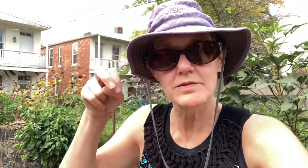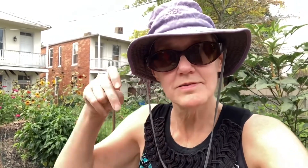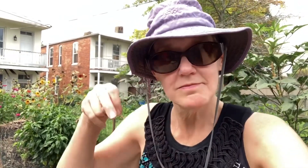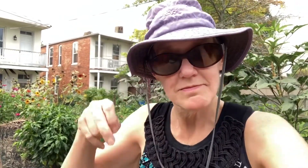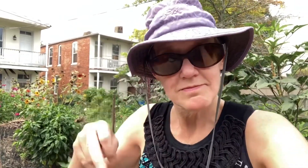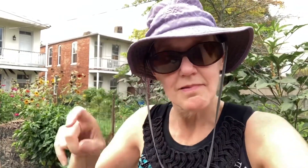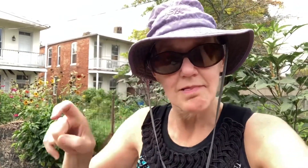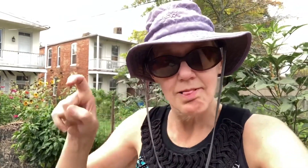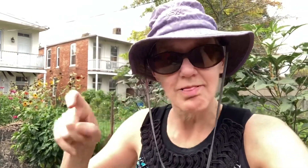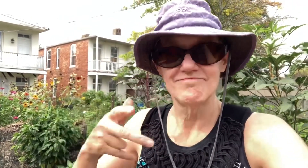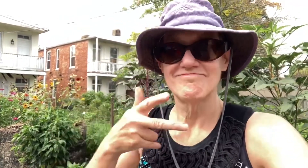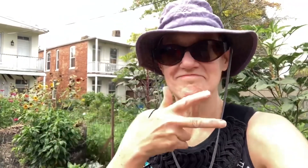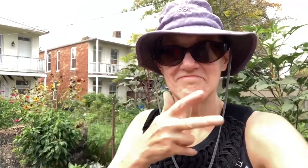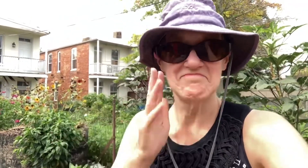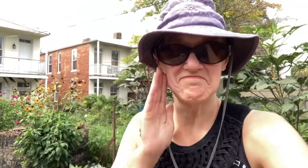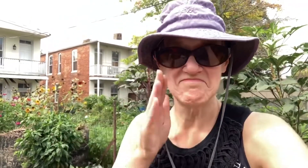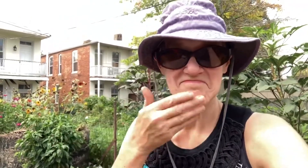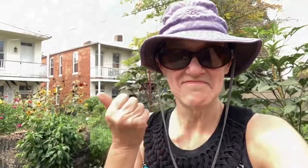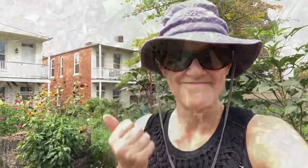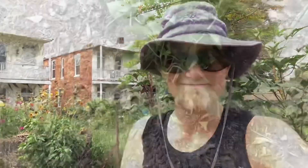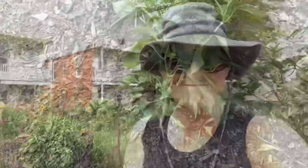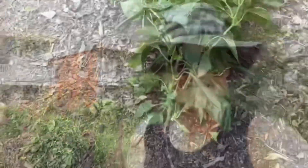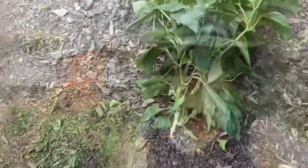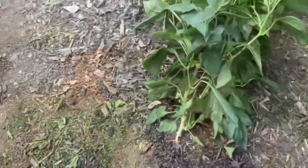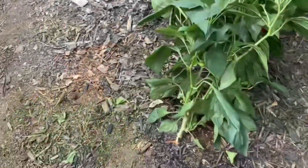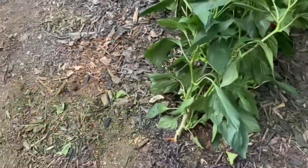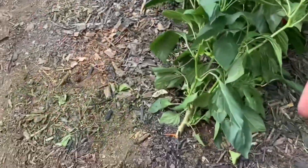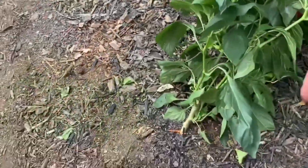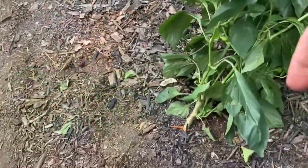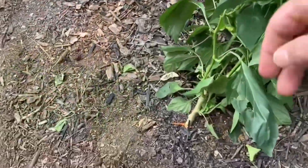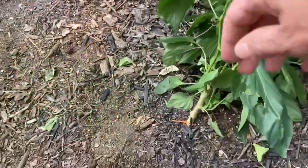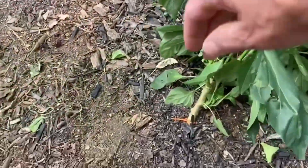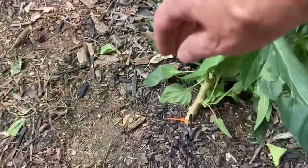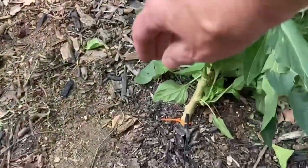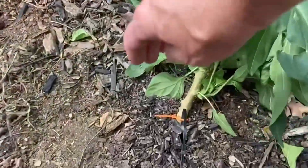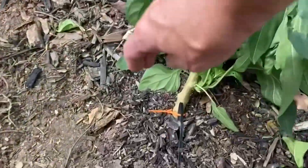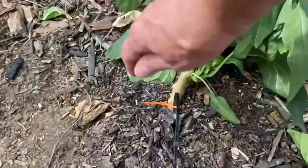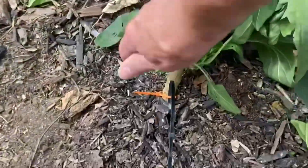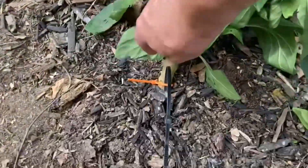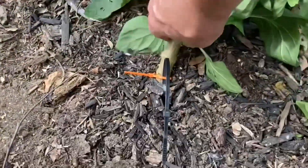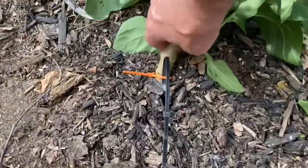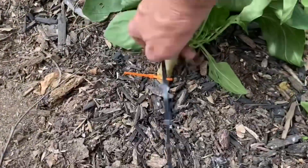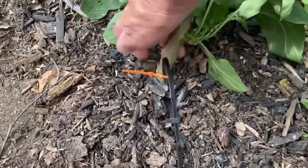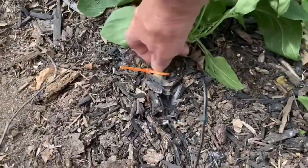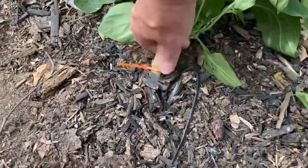them down the stairs and hanging them up. So putting them in the garage is going to be much better.